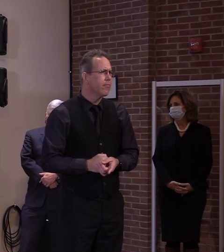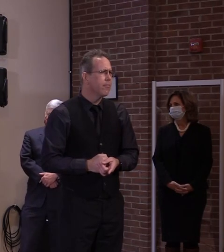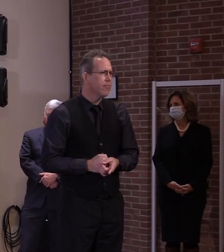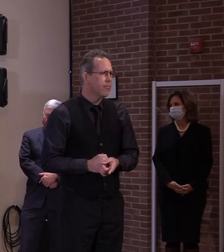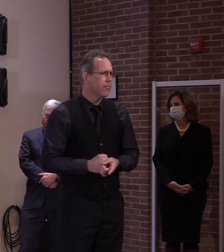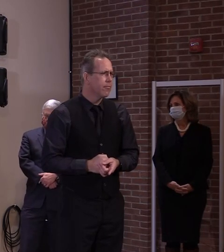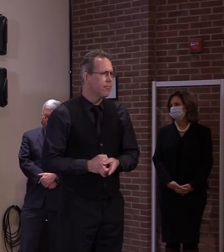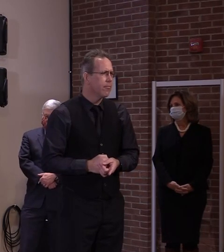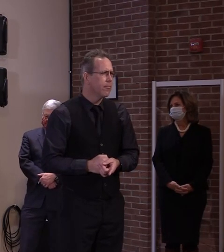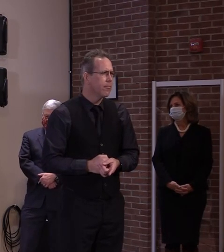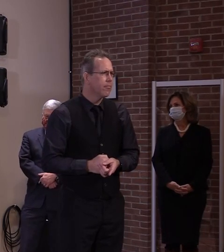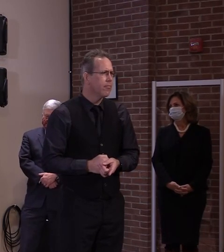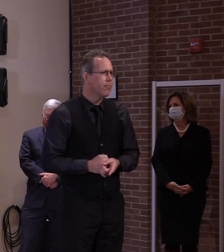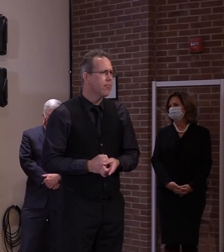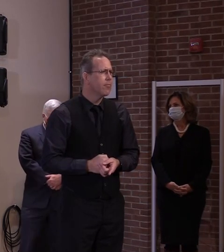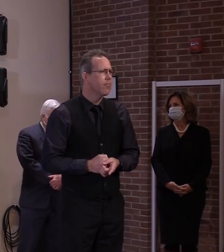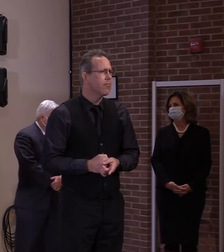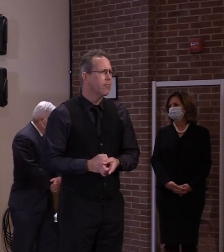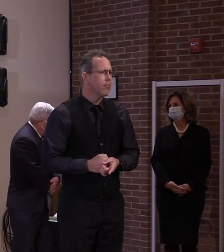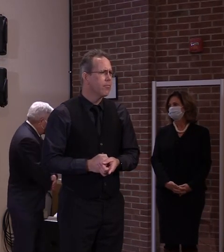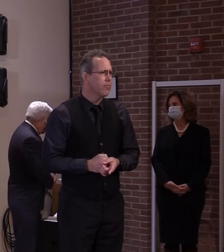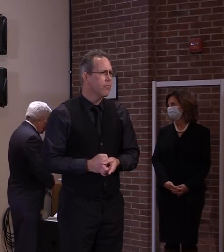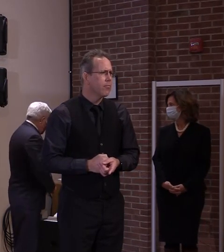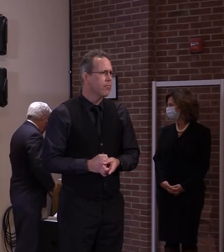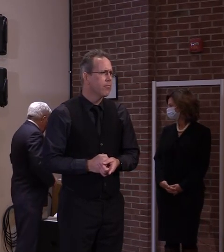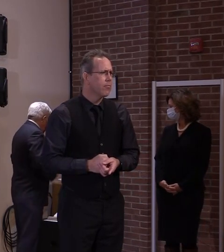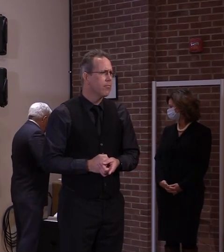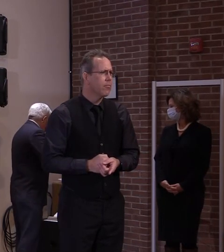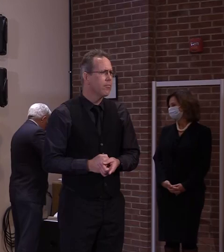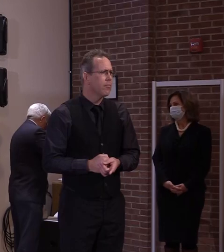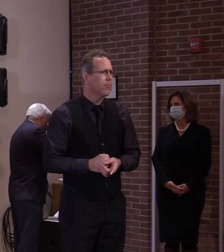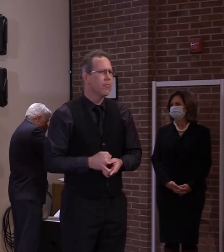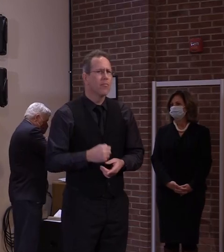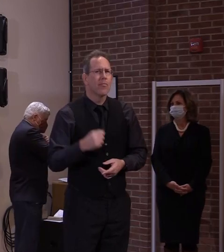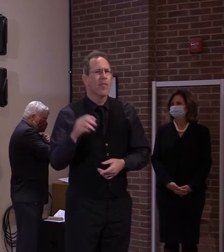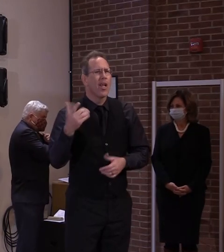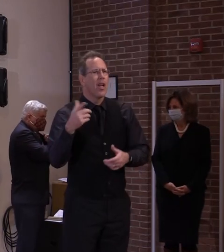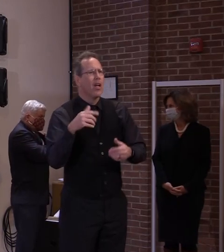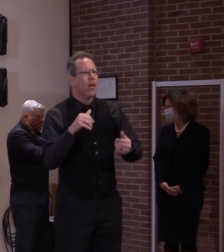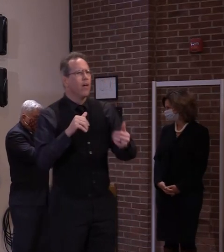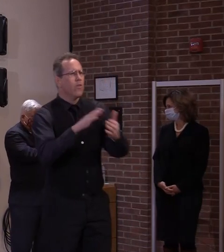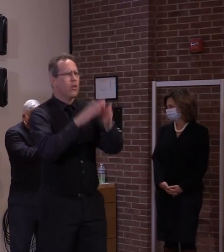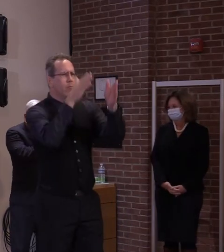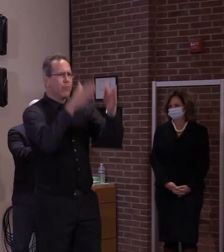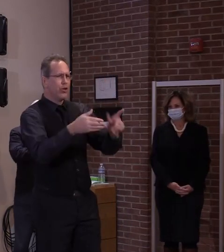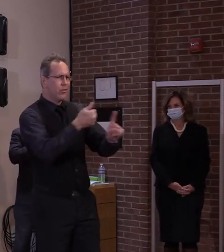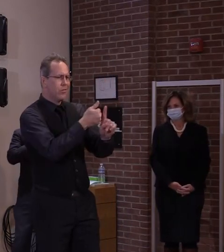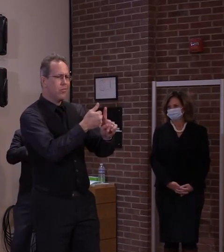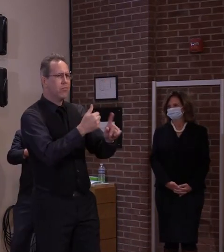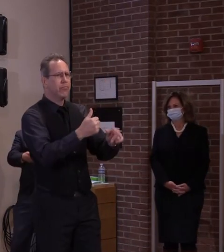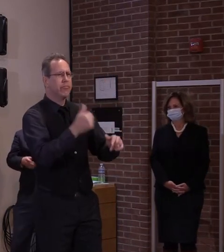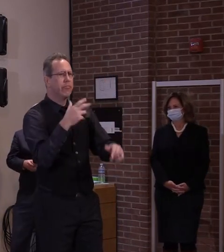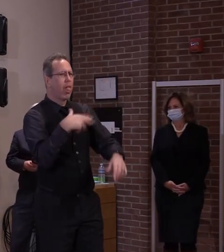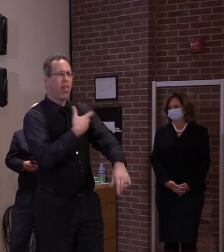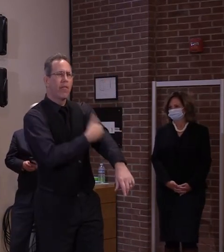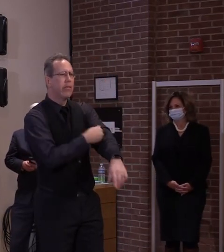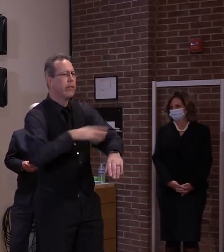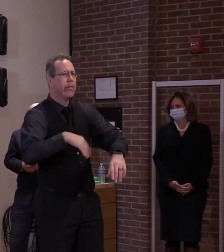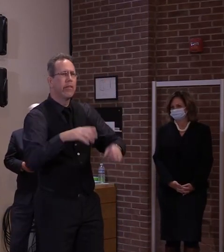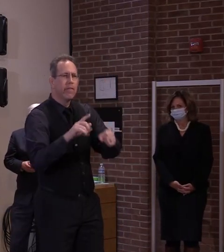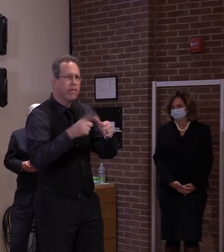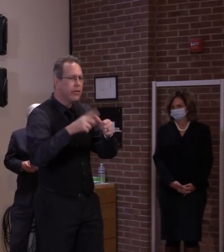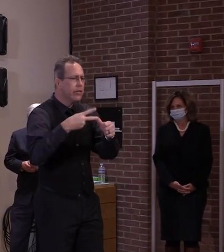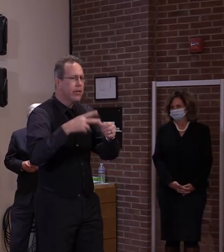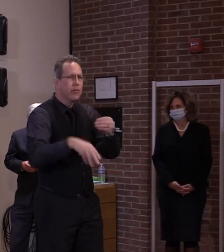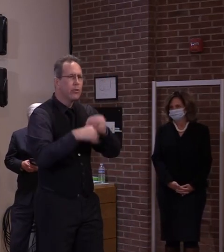vaccinated. There's still a lot of folks in the 18 to 29-year-old that are not vaccinated. I